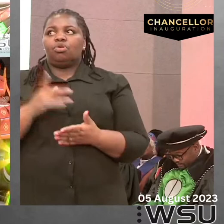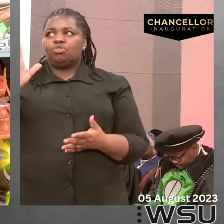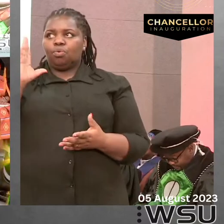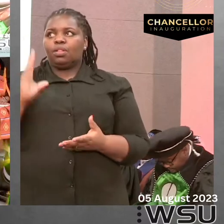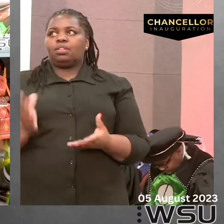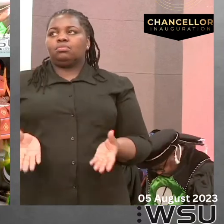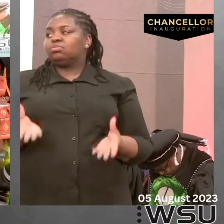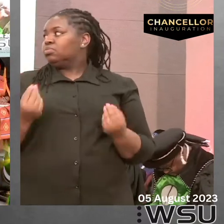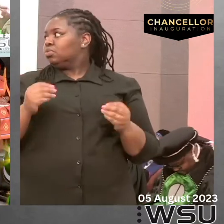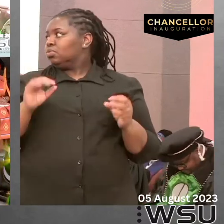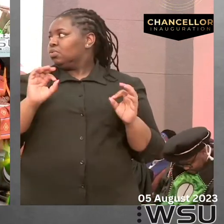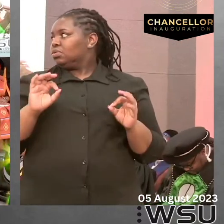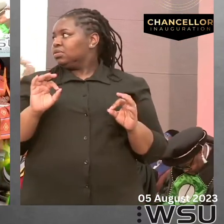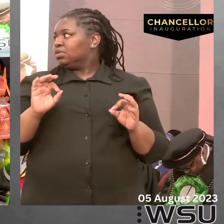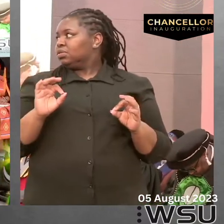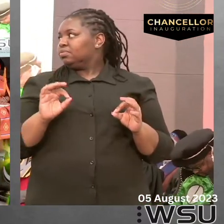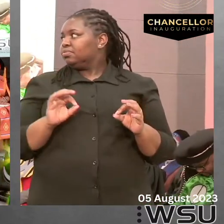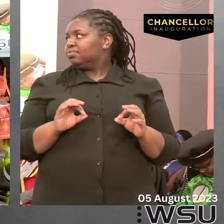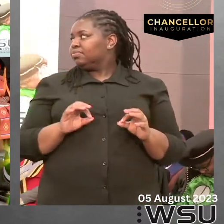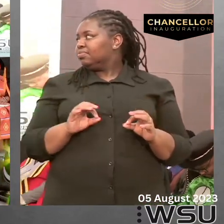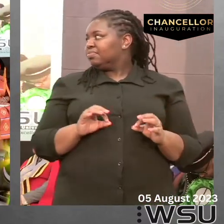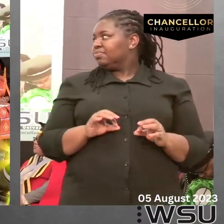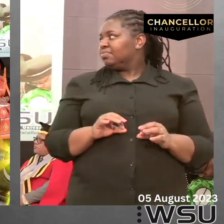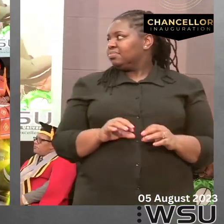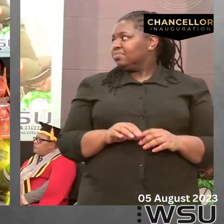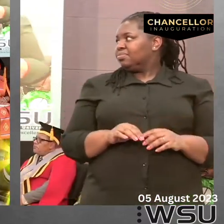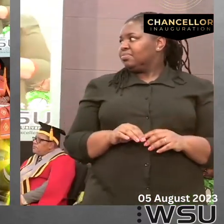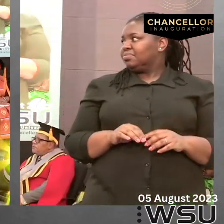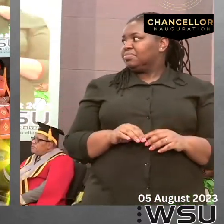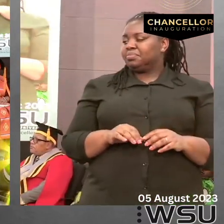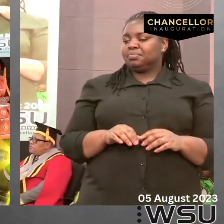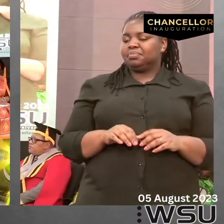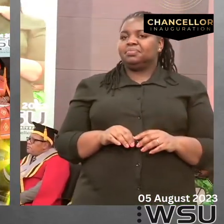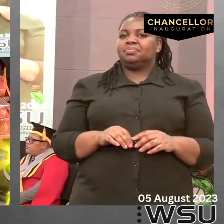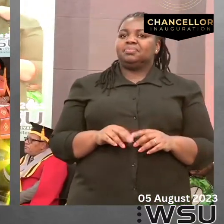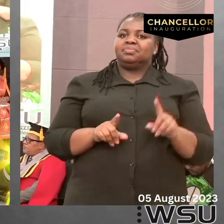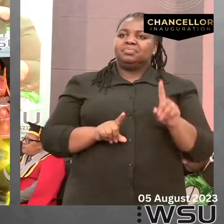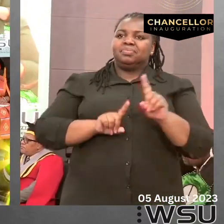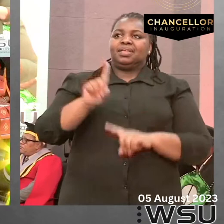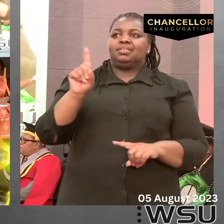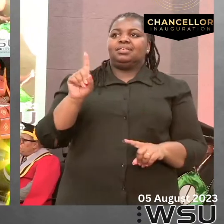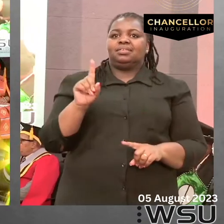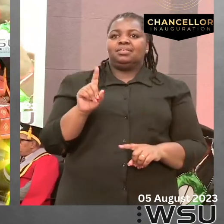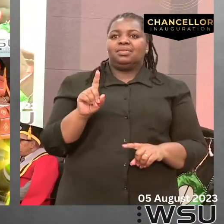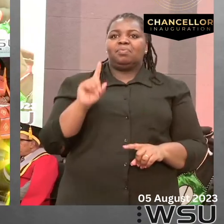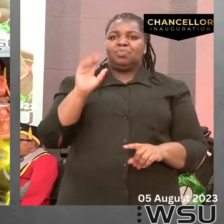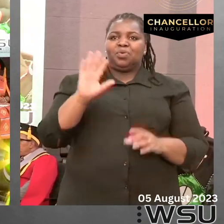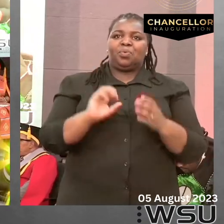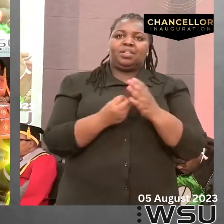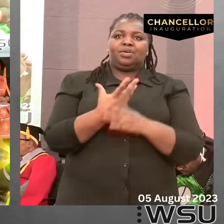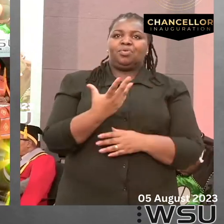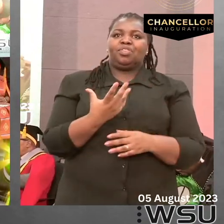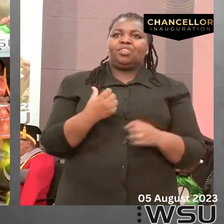make, you are going to be a great success. You are going to grow